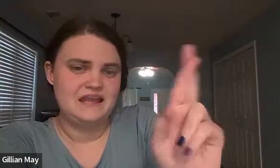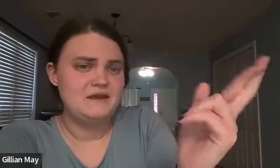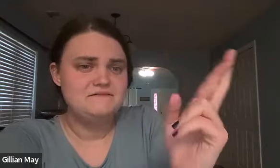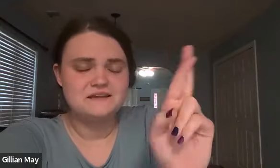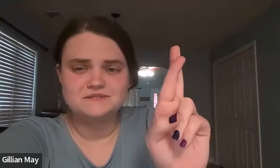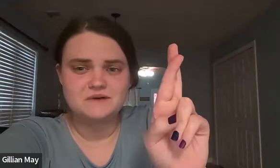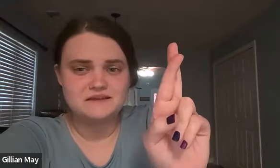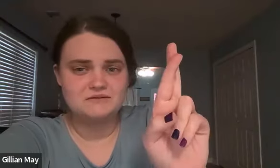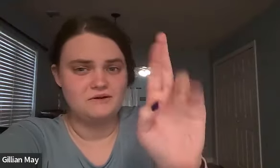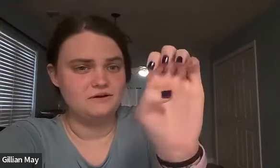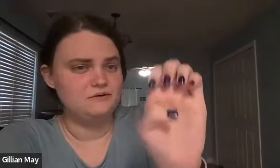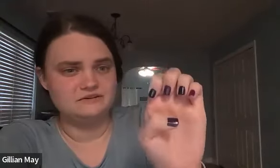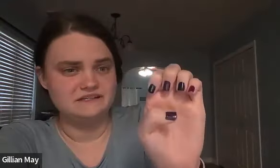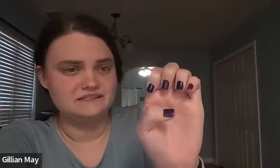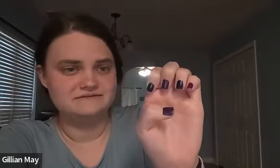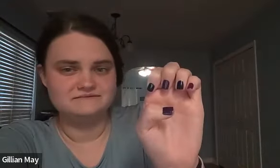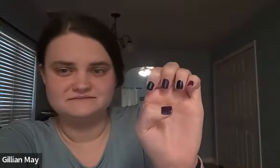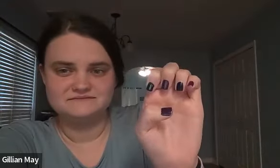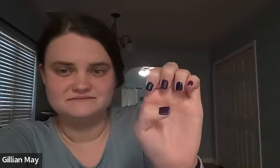Now I feel like I'm spelling it wrong. Oh, goodness.